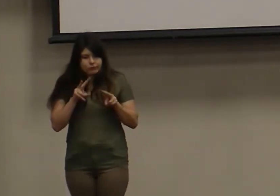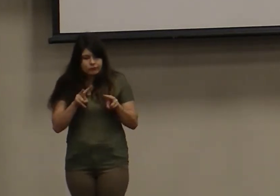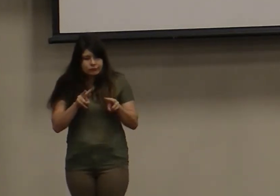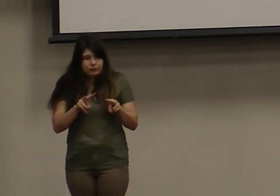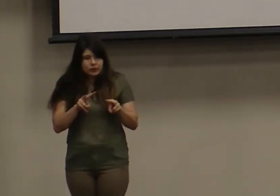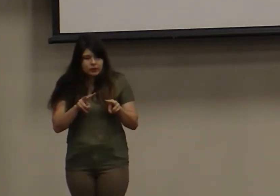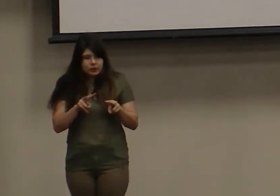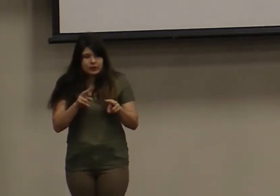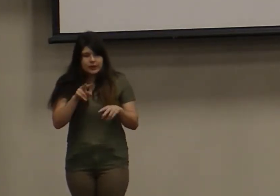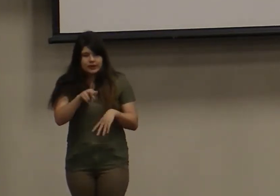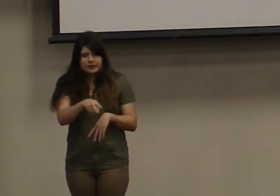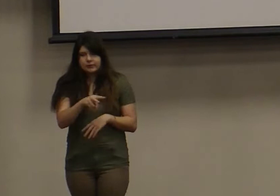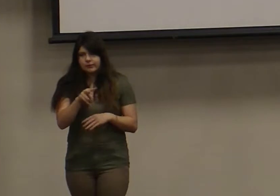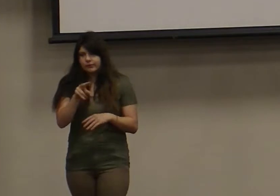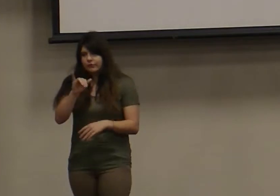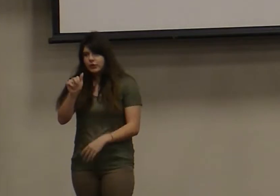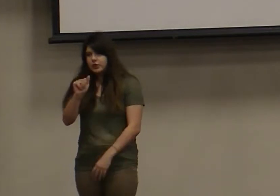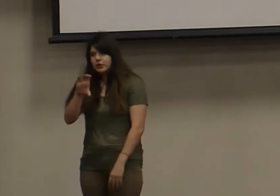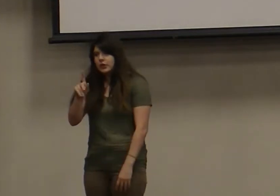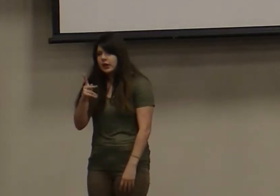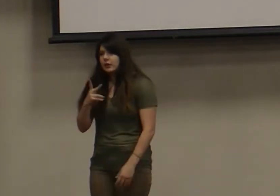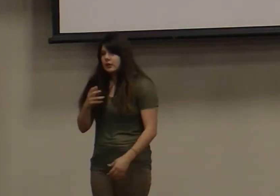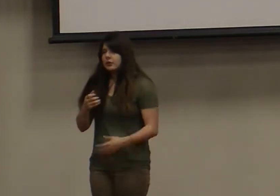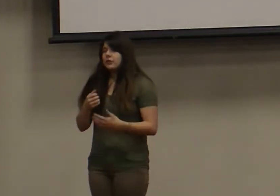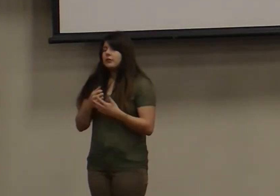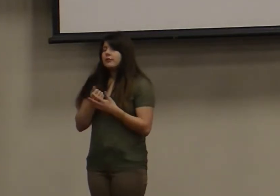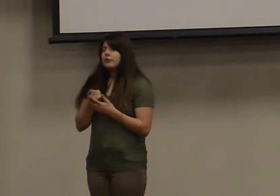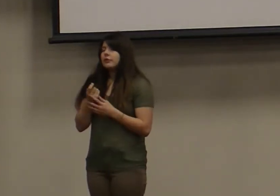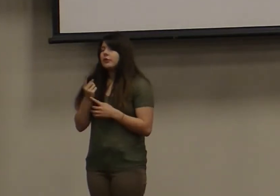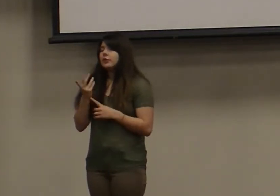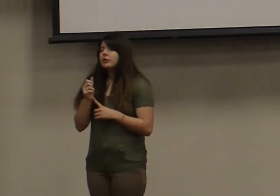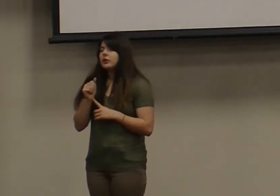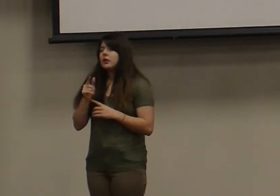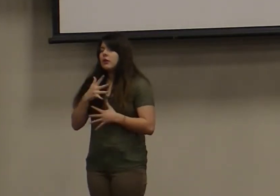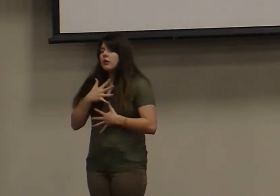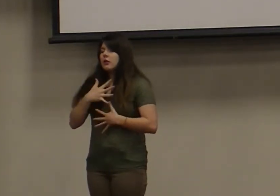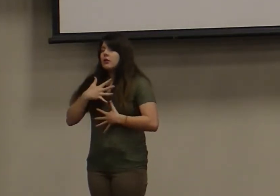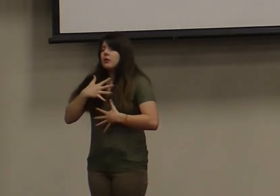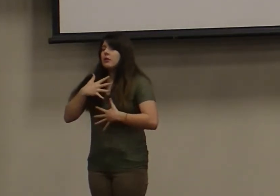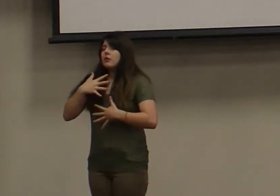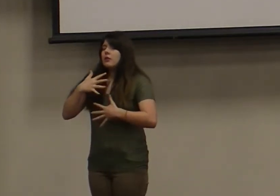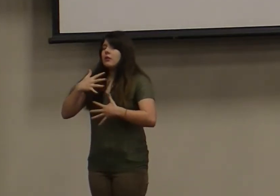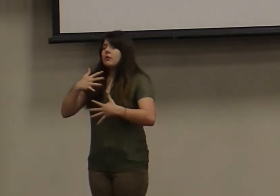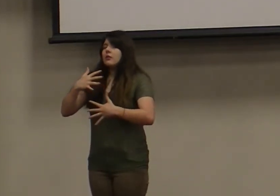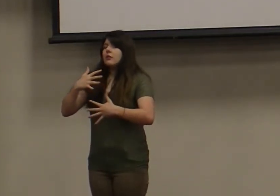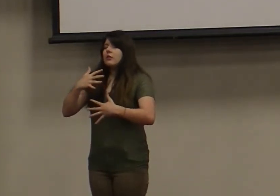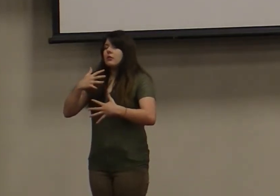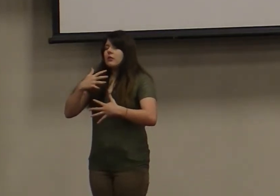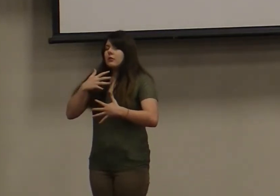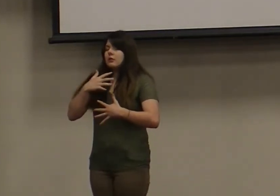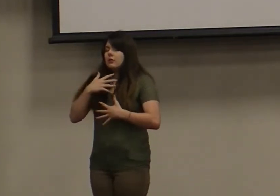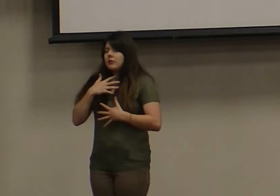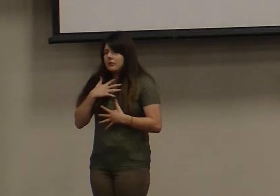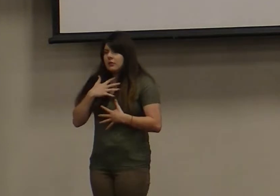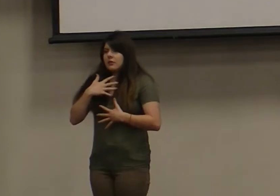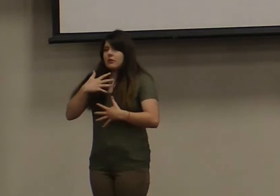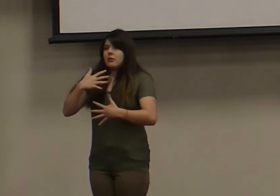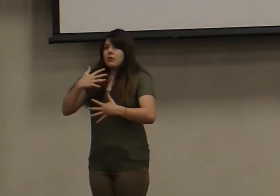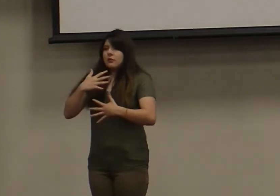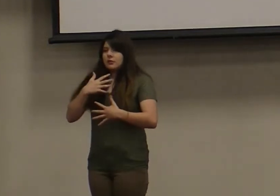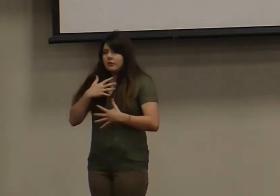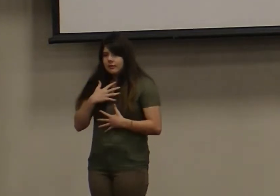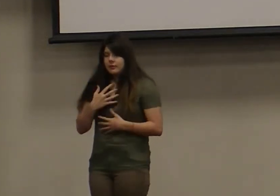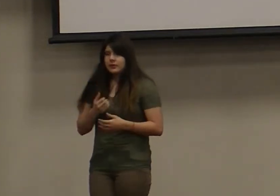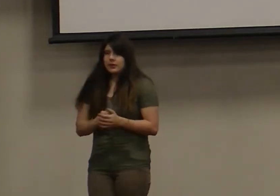seconds before finally taking a series of raspy breaths. For a few moments, the family would be